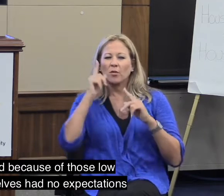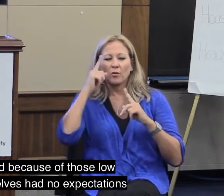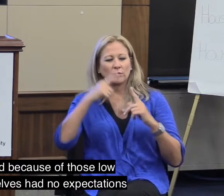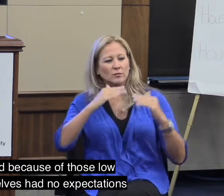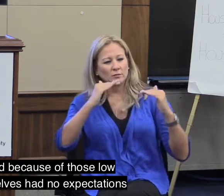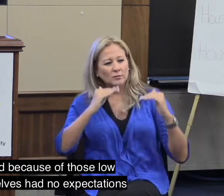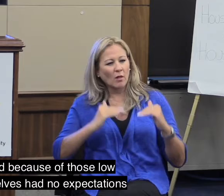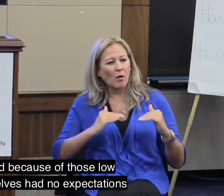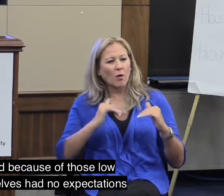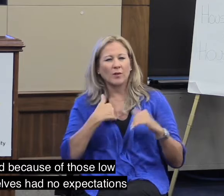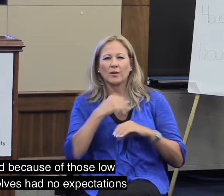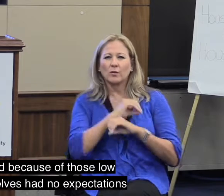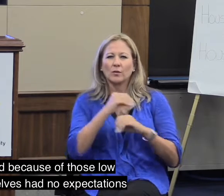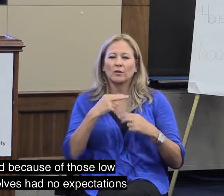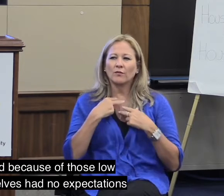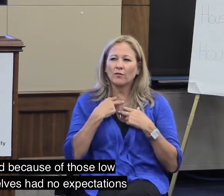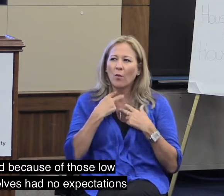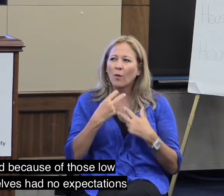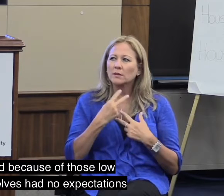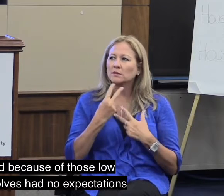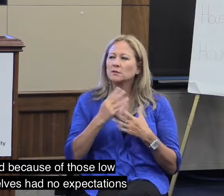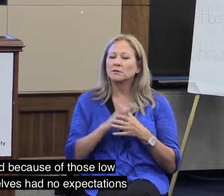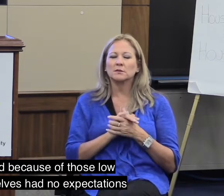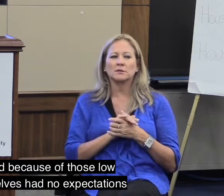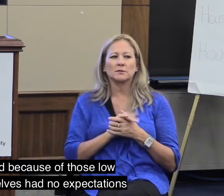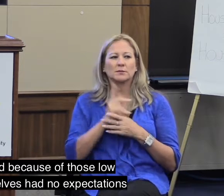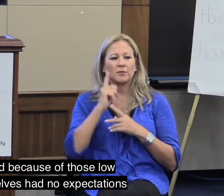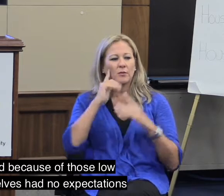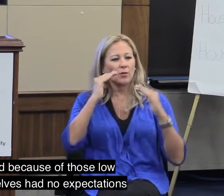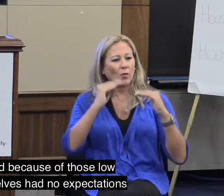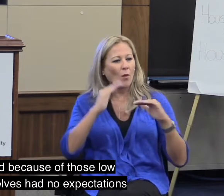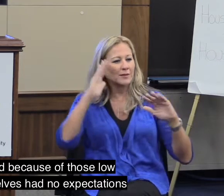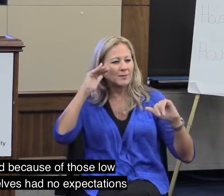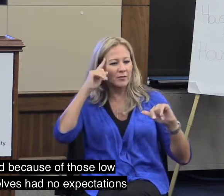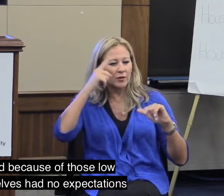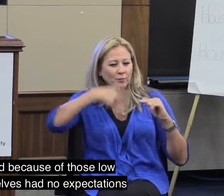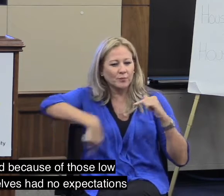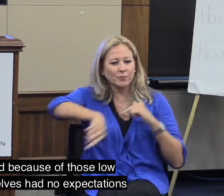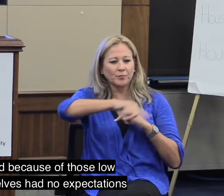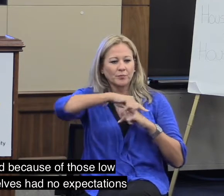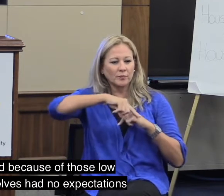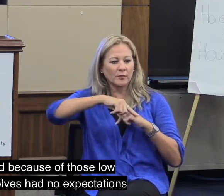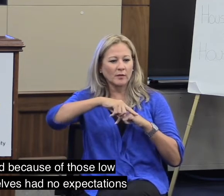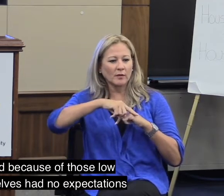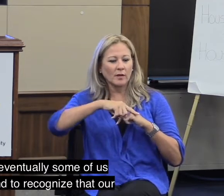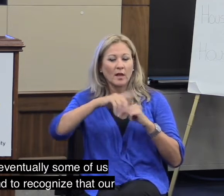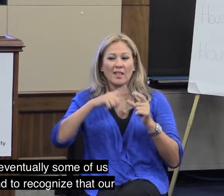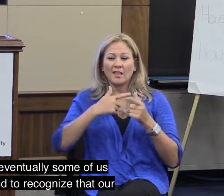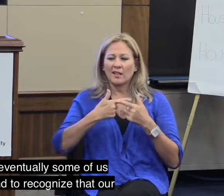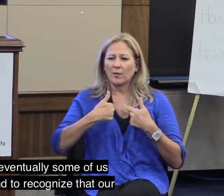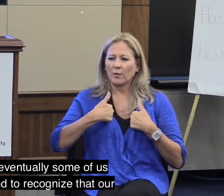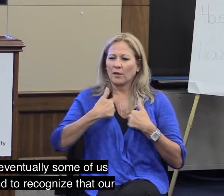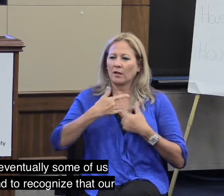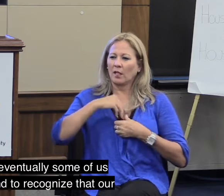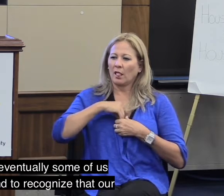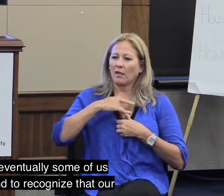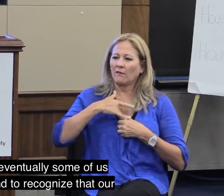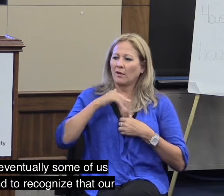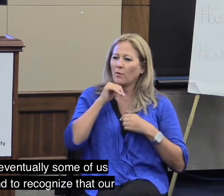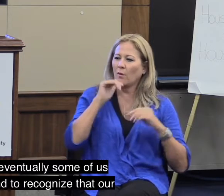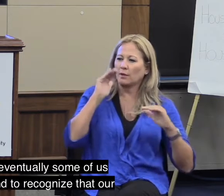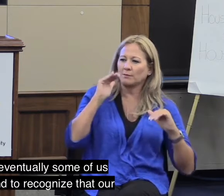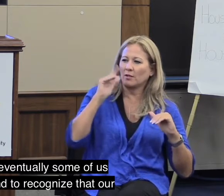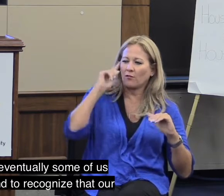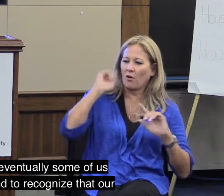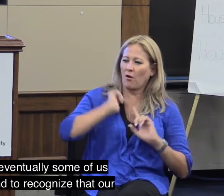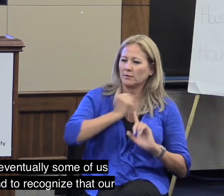we had no voice. And because of those low expectations, we ourselves had no expectations of ourselves,